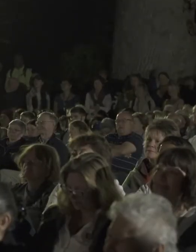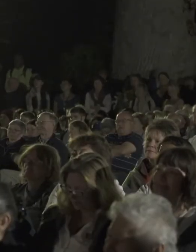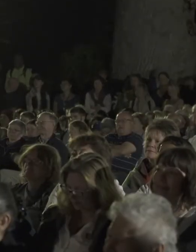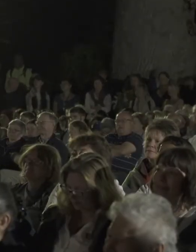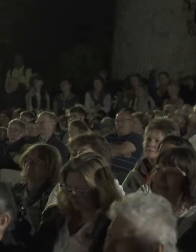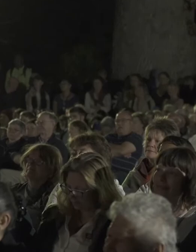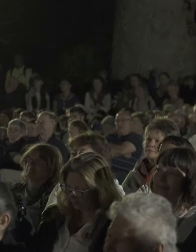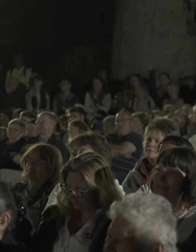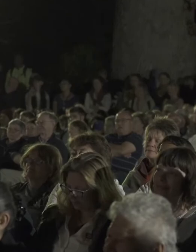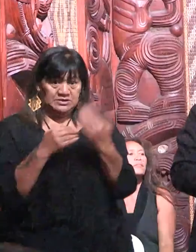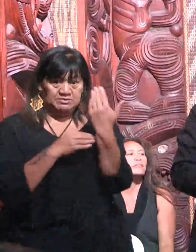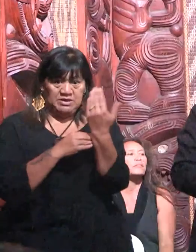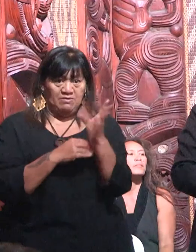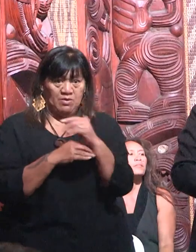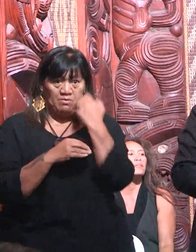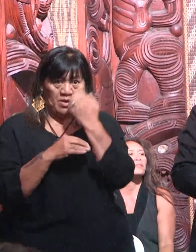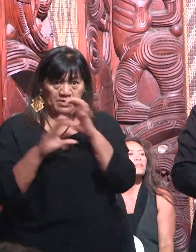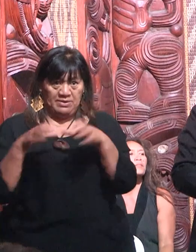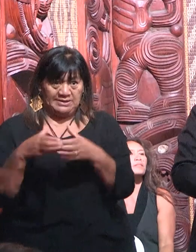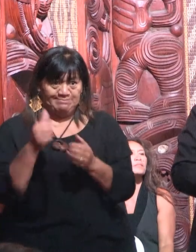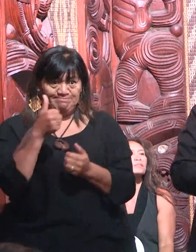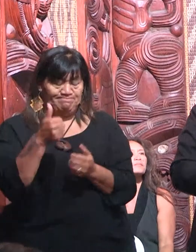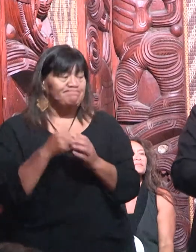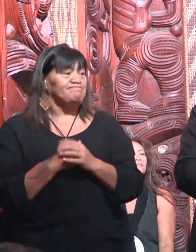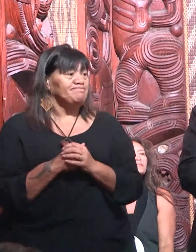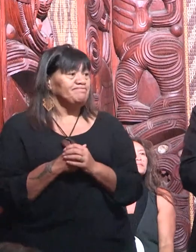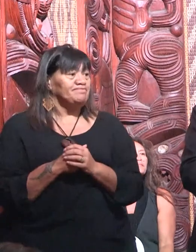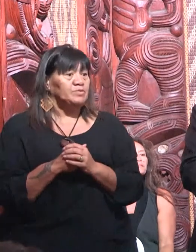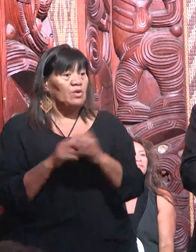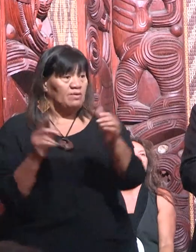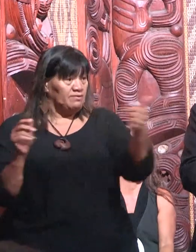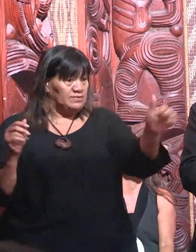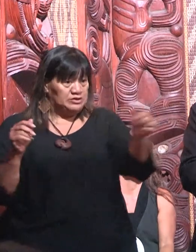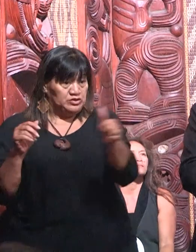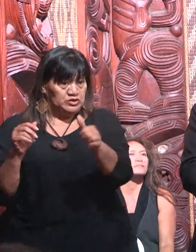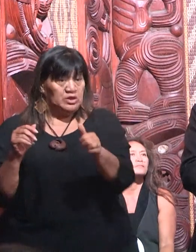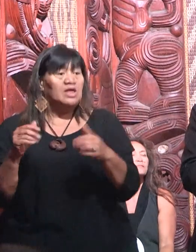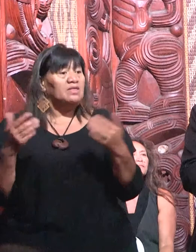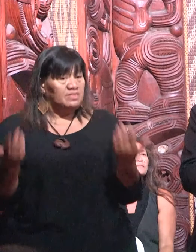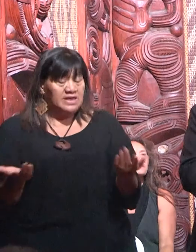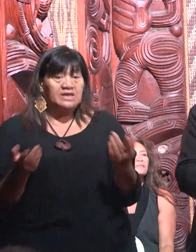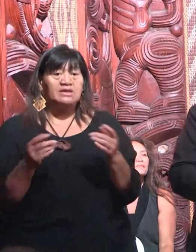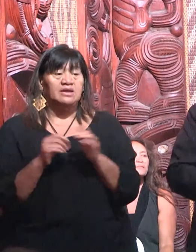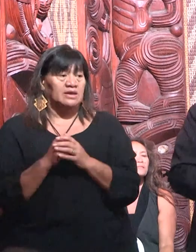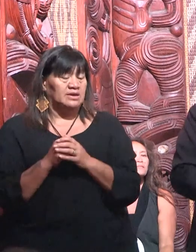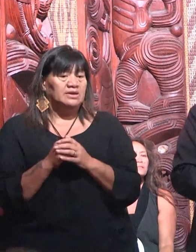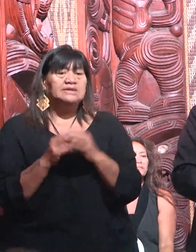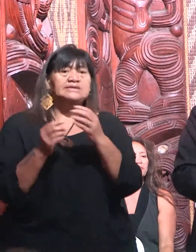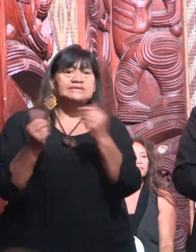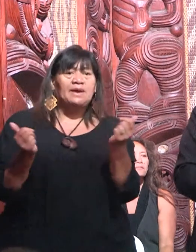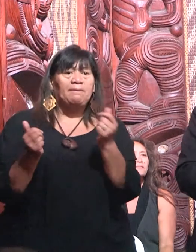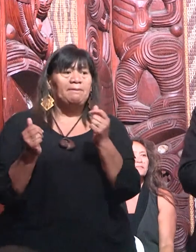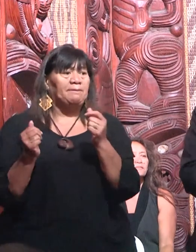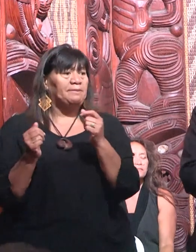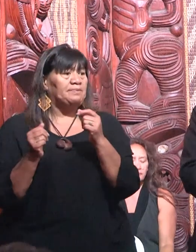of political parties. And following the leaders of political parties, cabinet ministers, some of which are mentioned